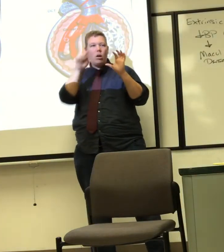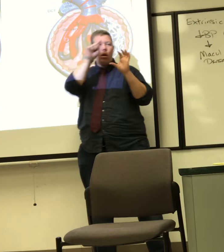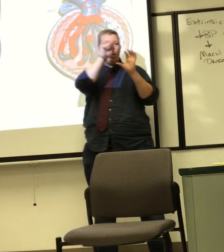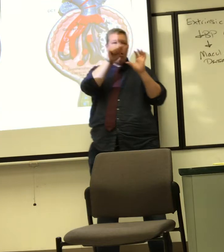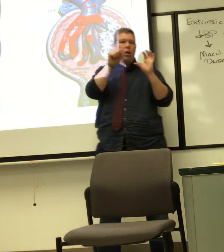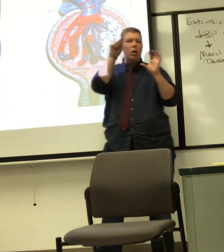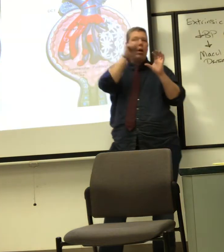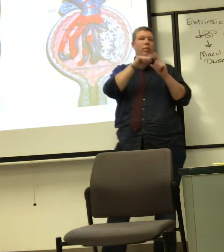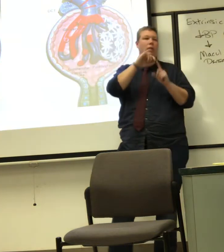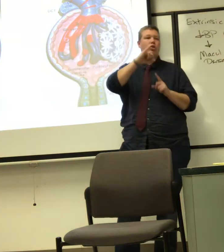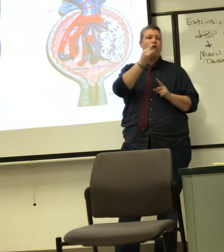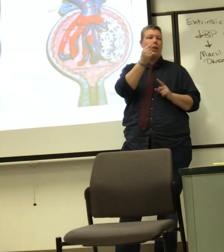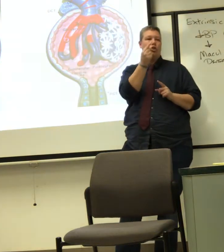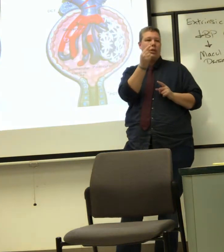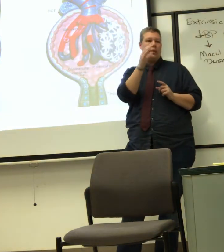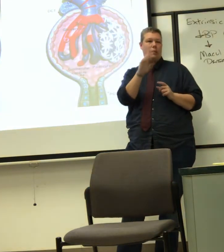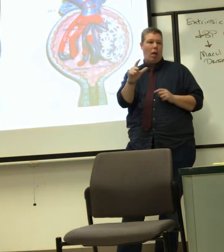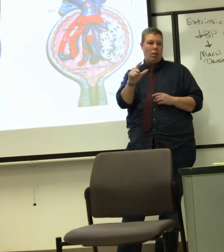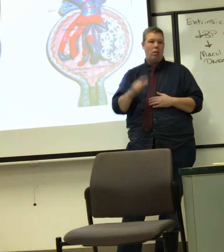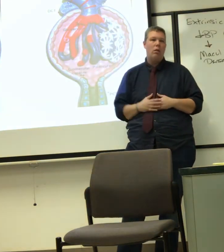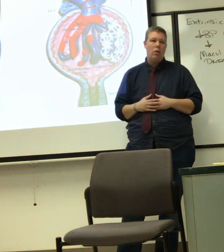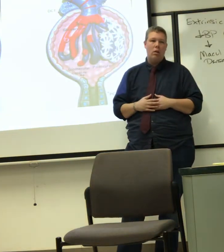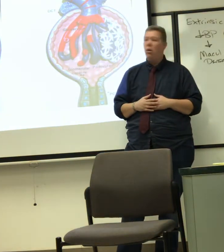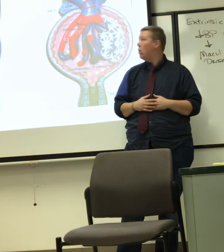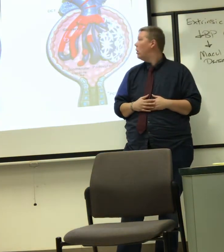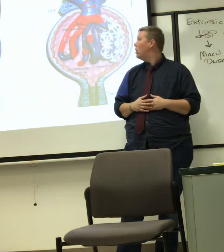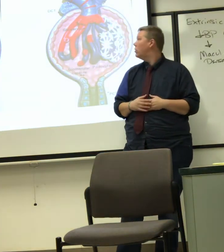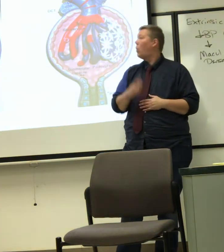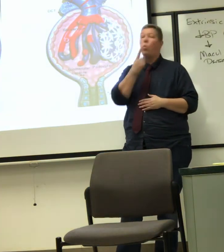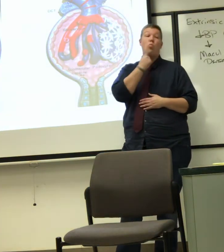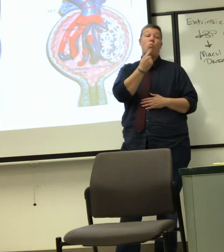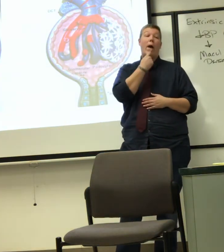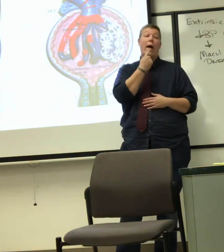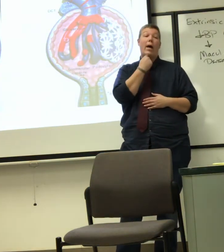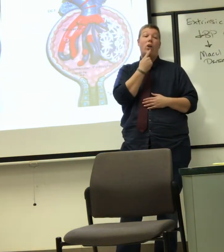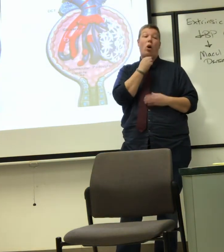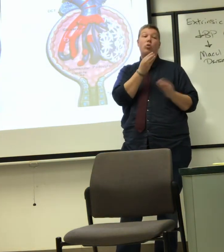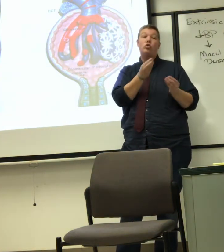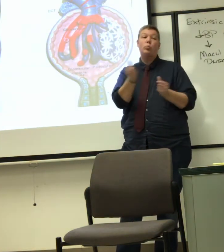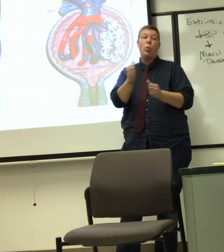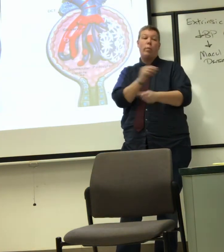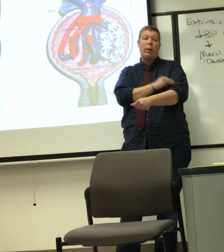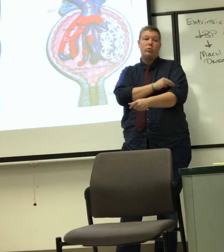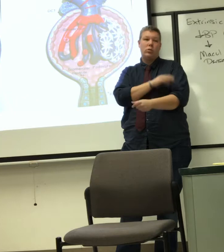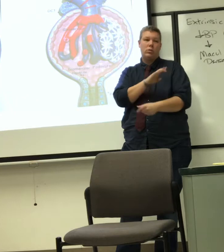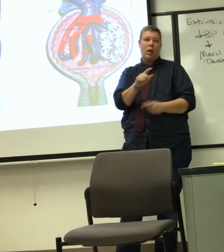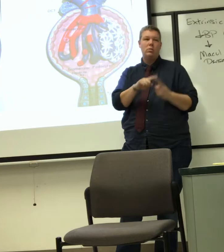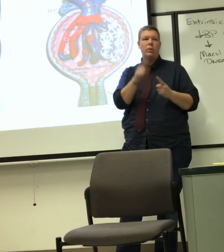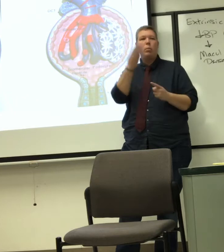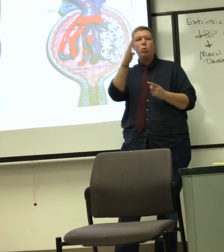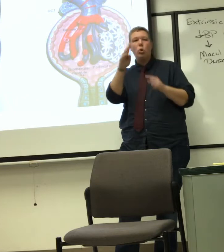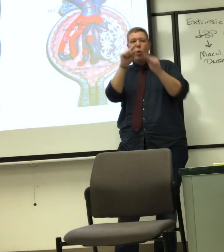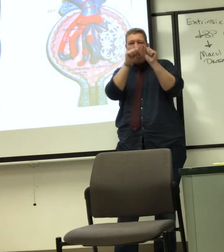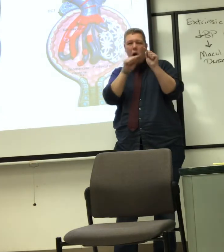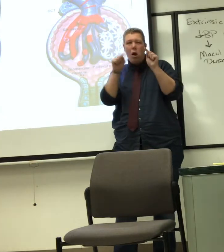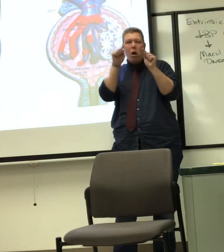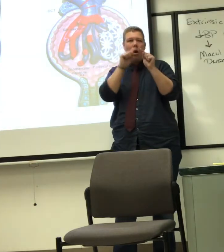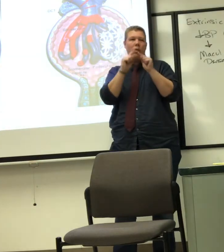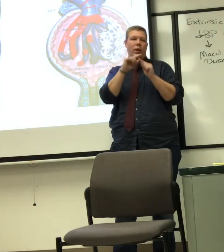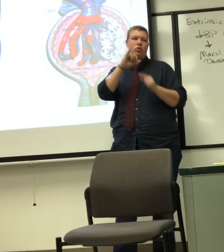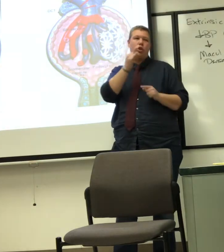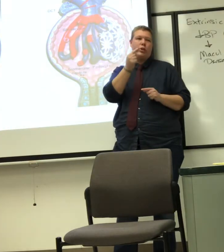special smooth muscle cells. Normal smooth muscle cells are like a spindle. And you can see for the efferent arterial, they have those spindle-shaped cells